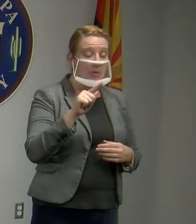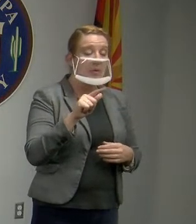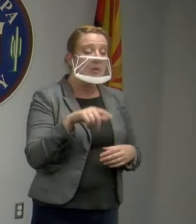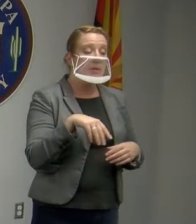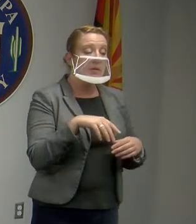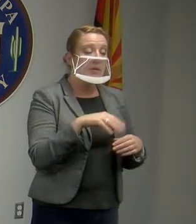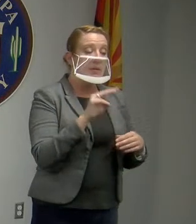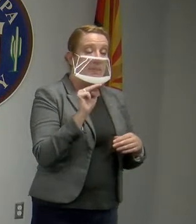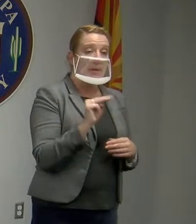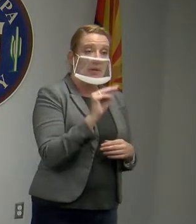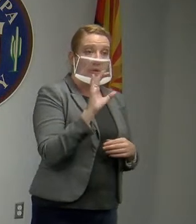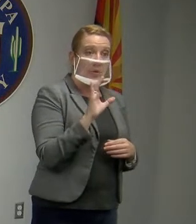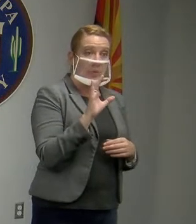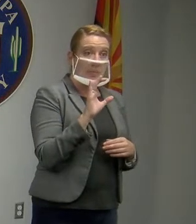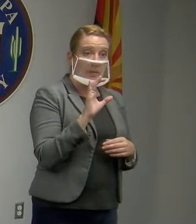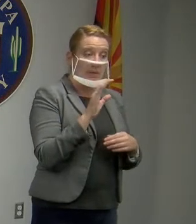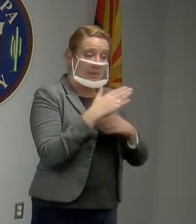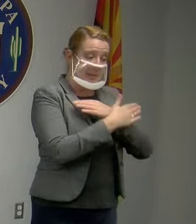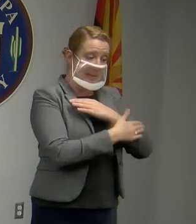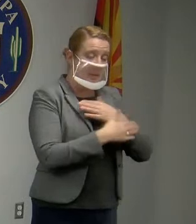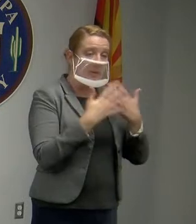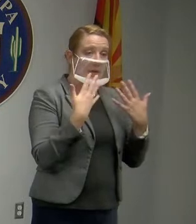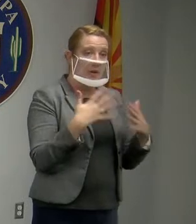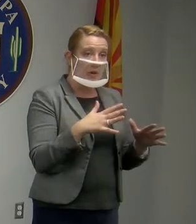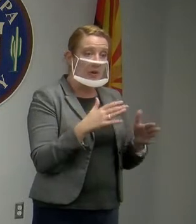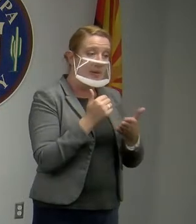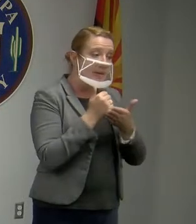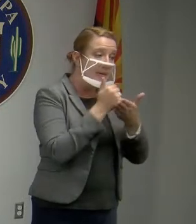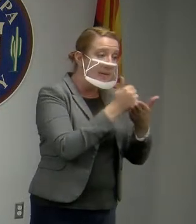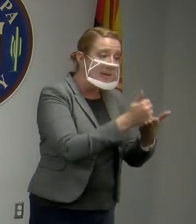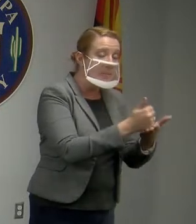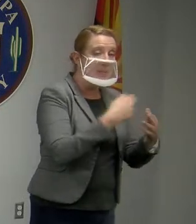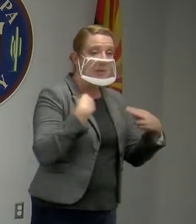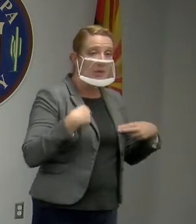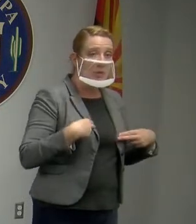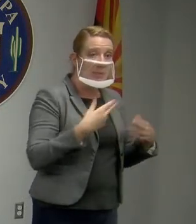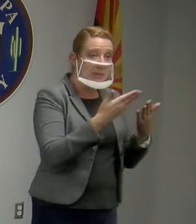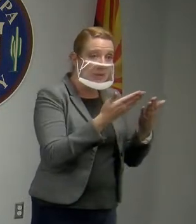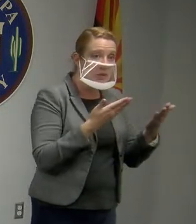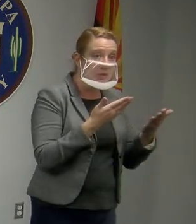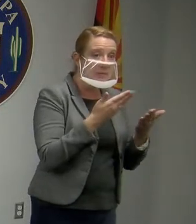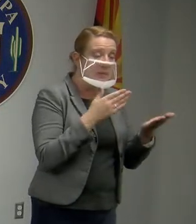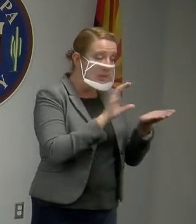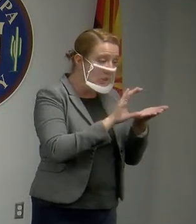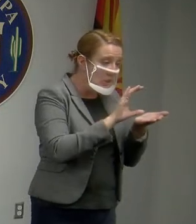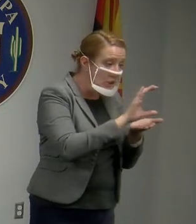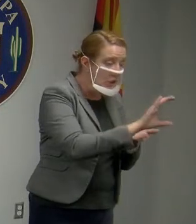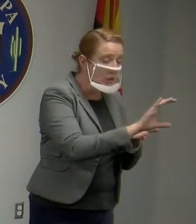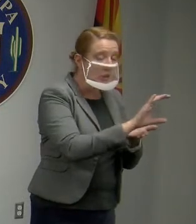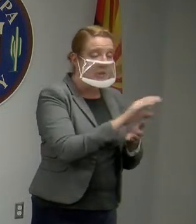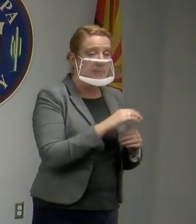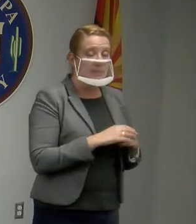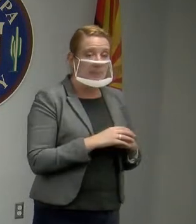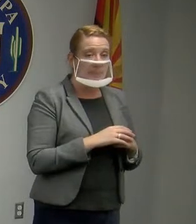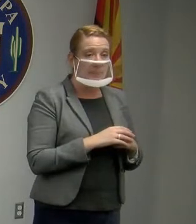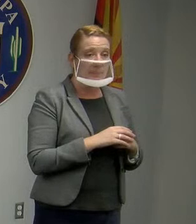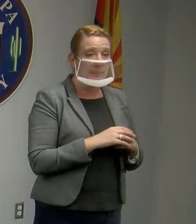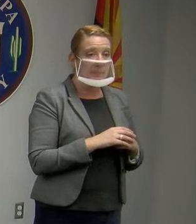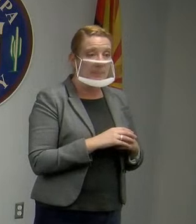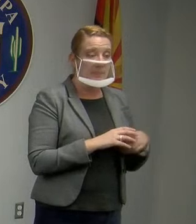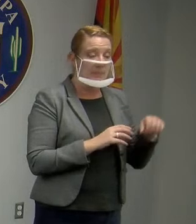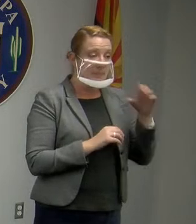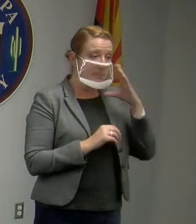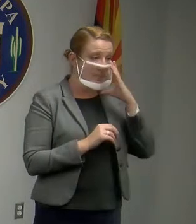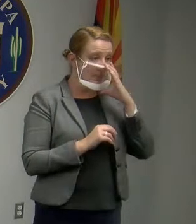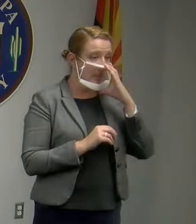money standing up, helping the Human Services Campus, for example, efforts to create separation for